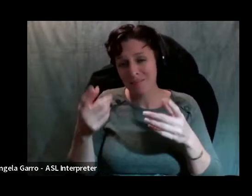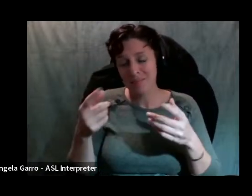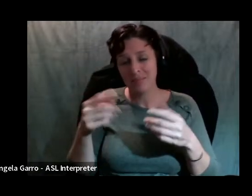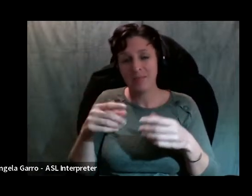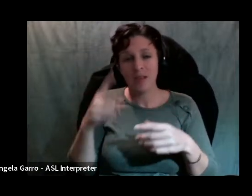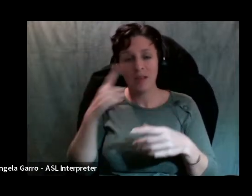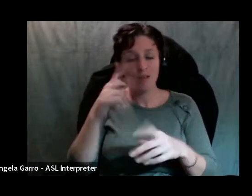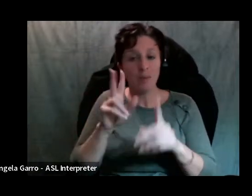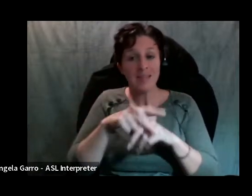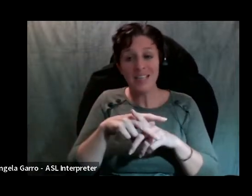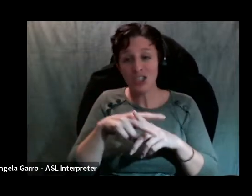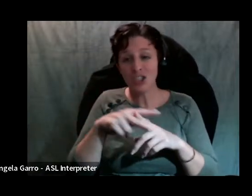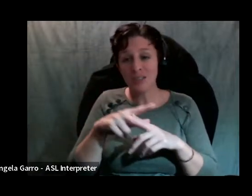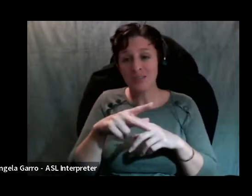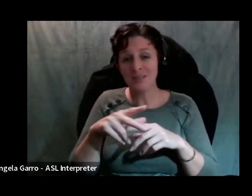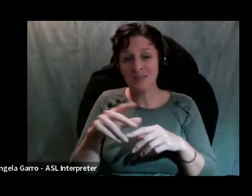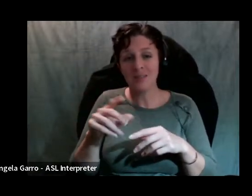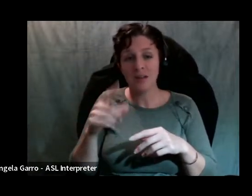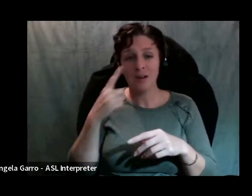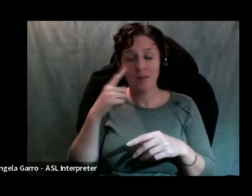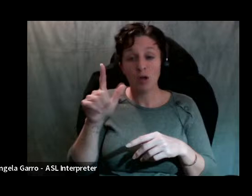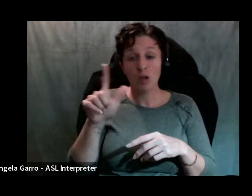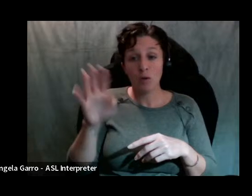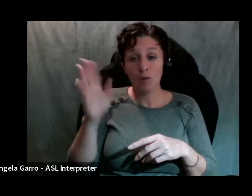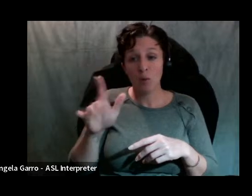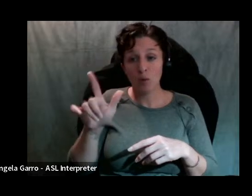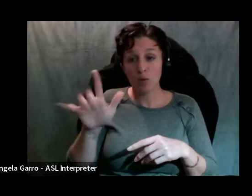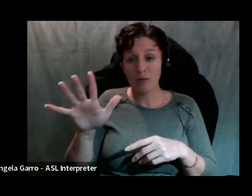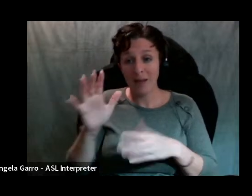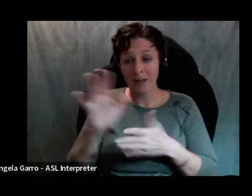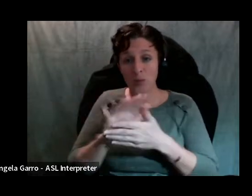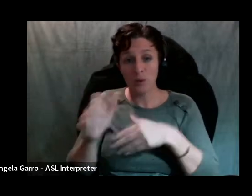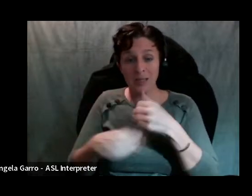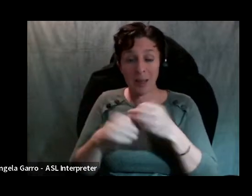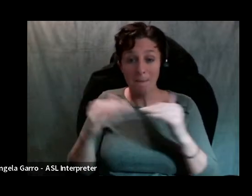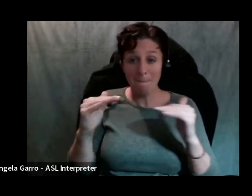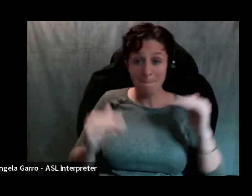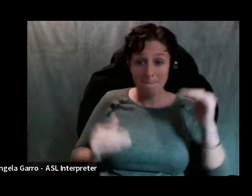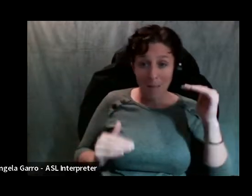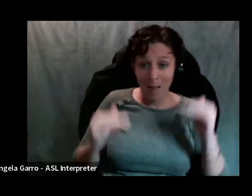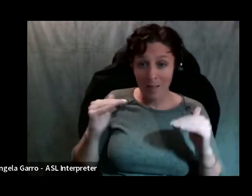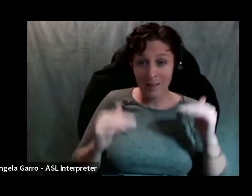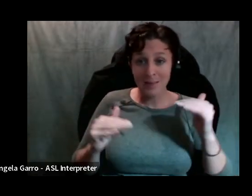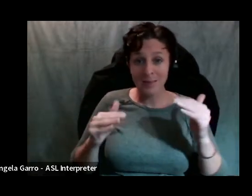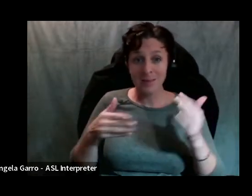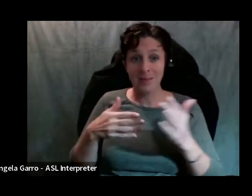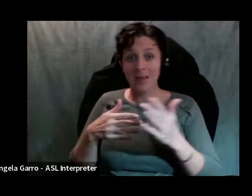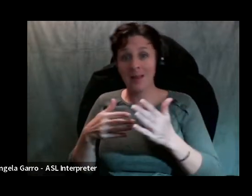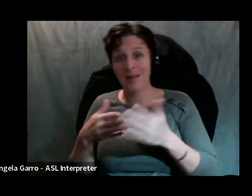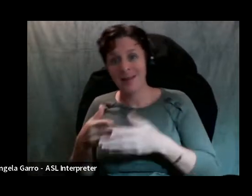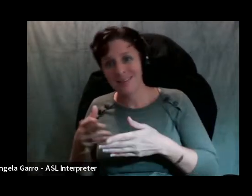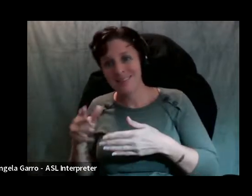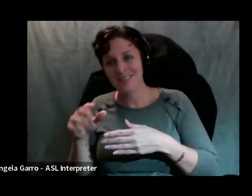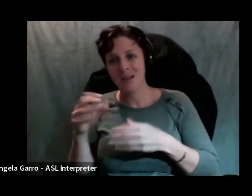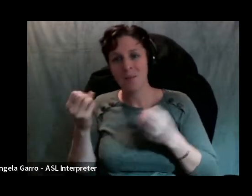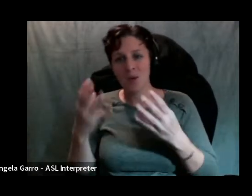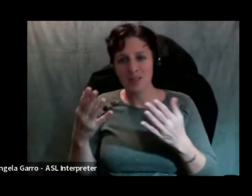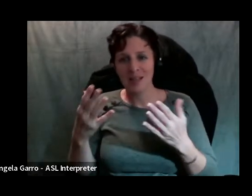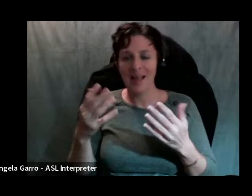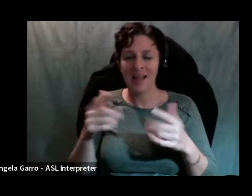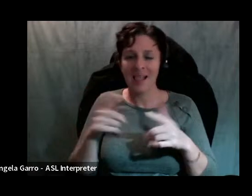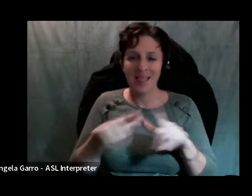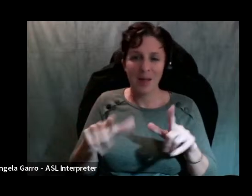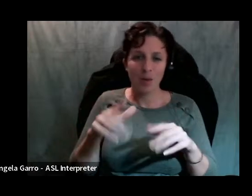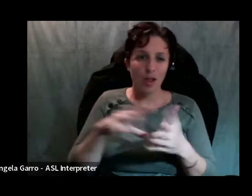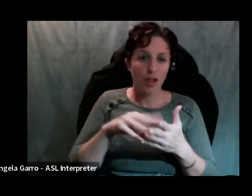the 24-25 school year. Balancing that against, we talked about multilingual learners.